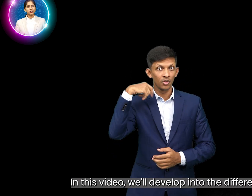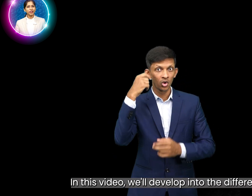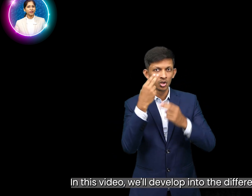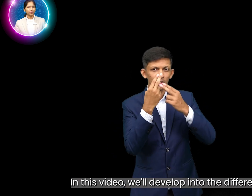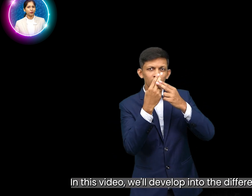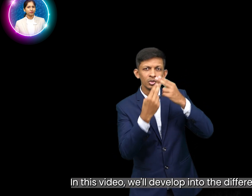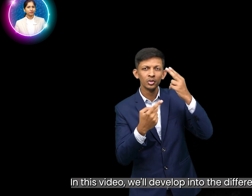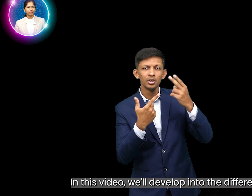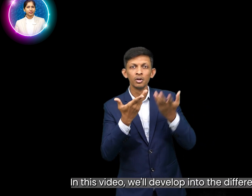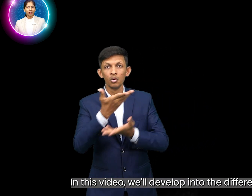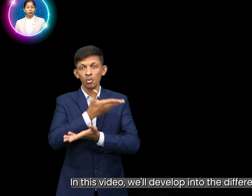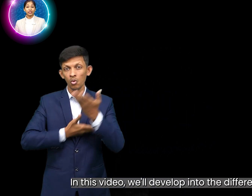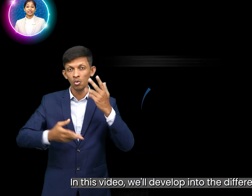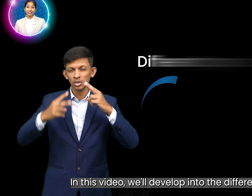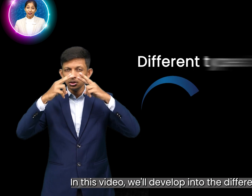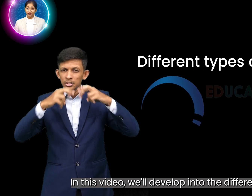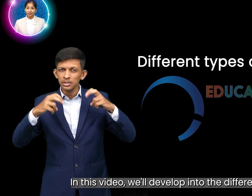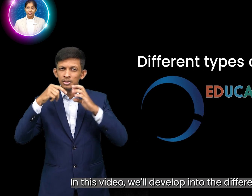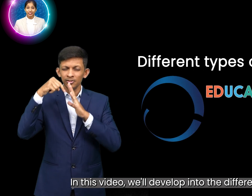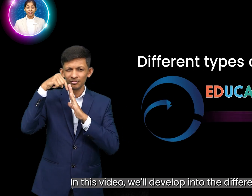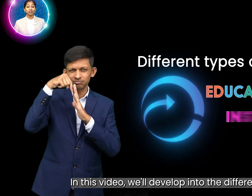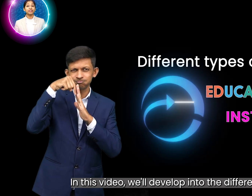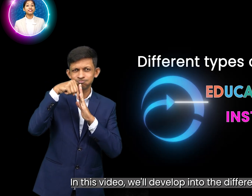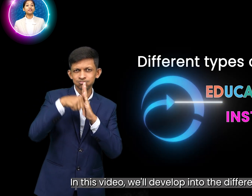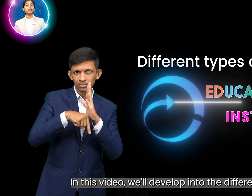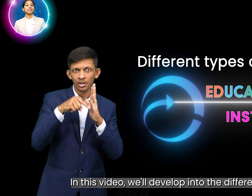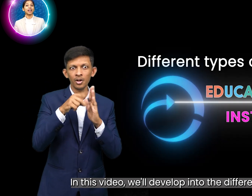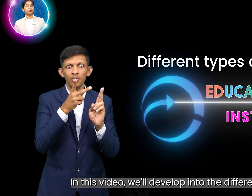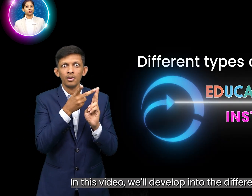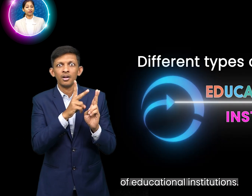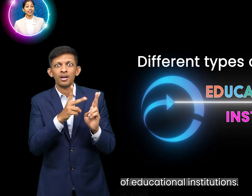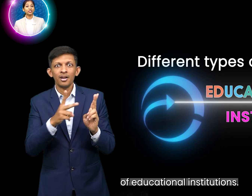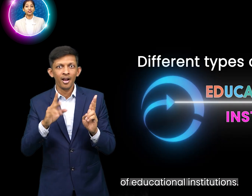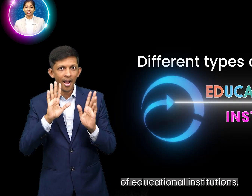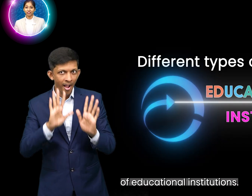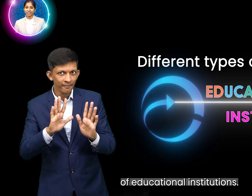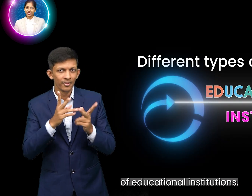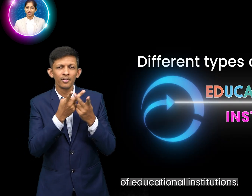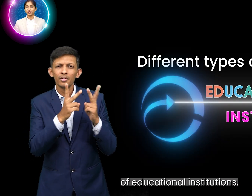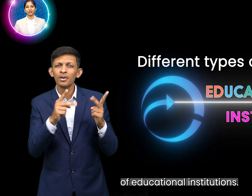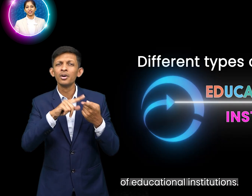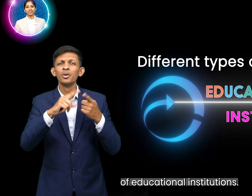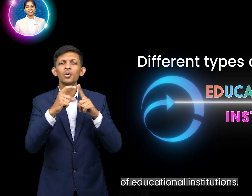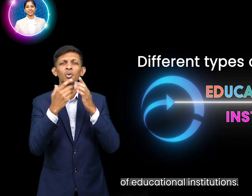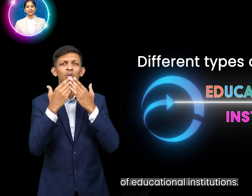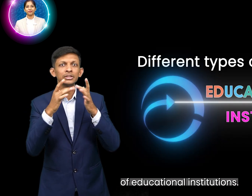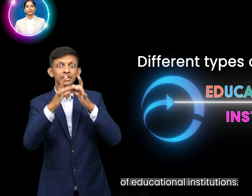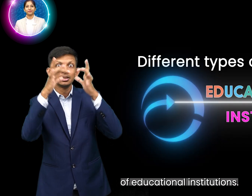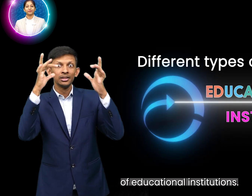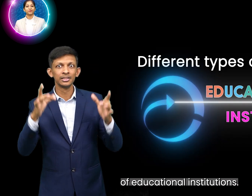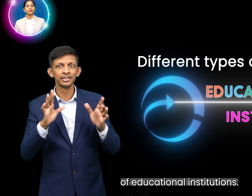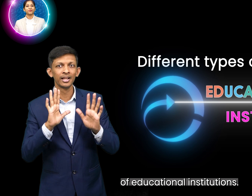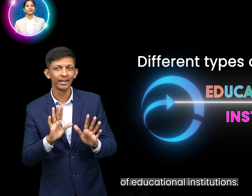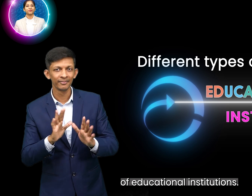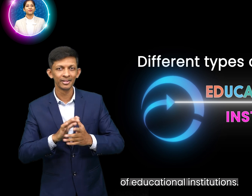In this video, we'll delve into the different types of educational institutions.